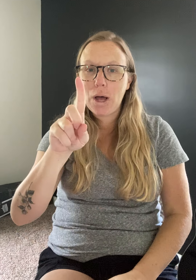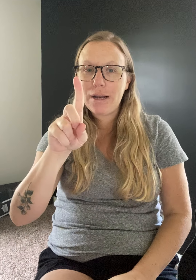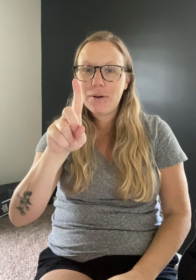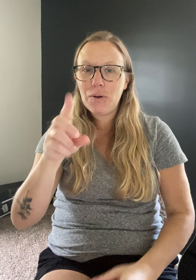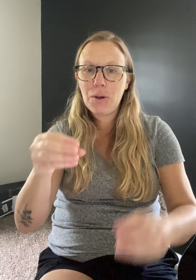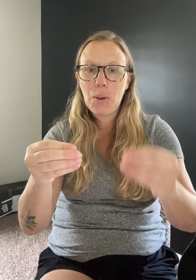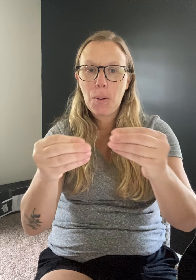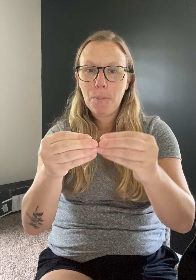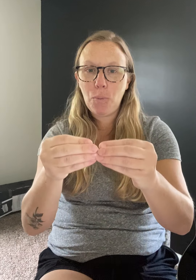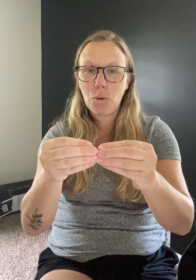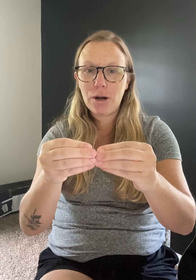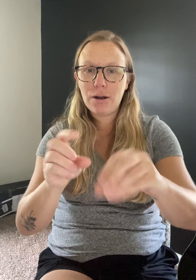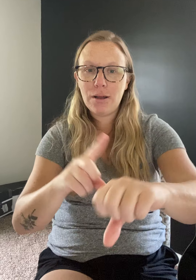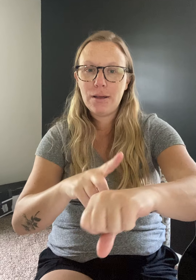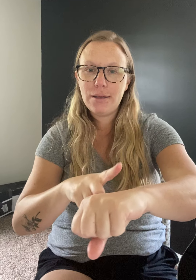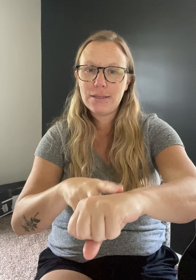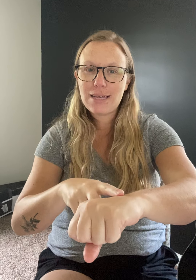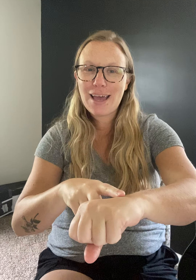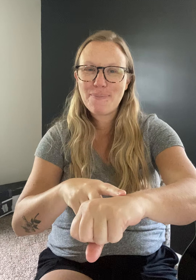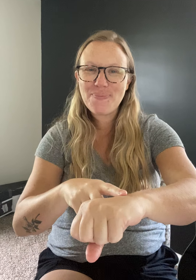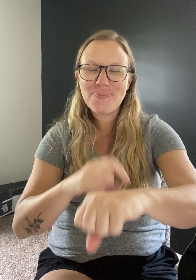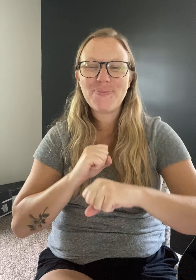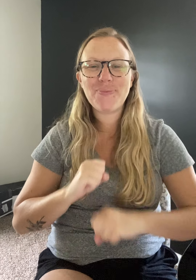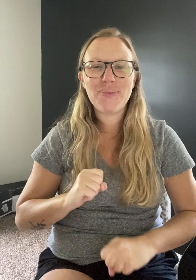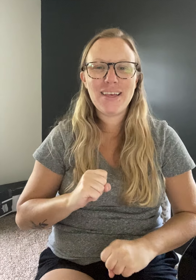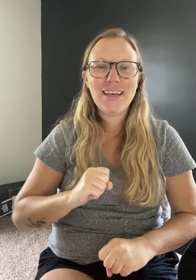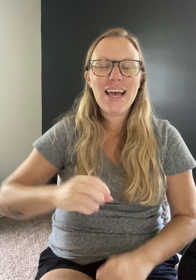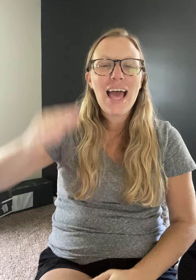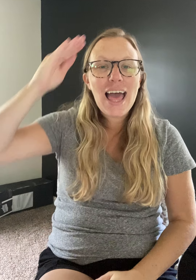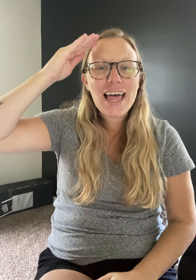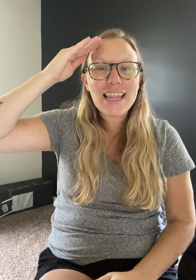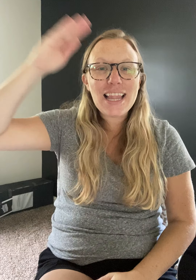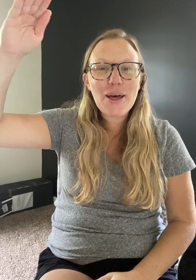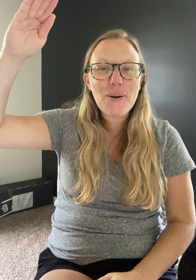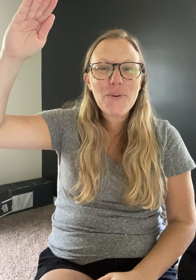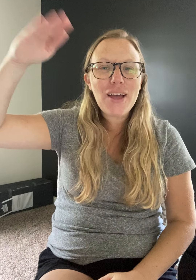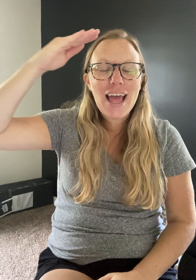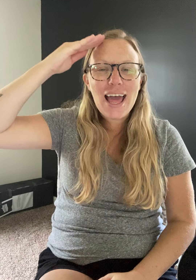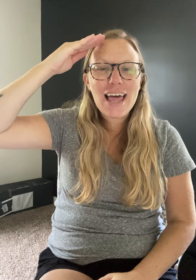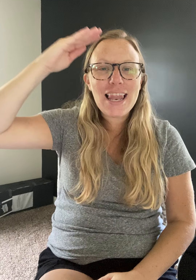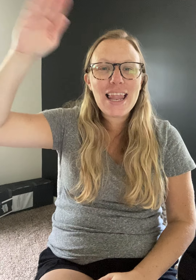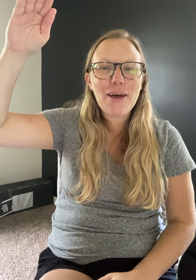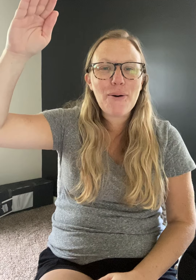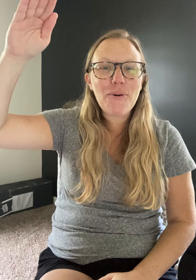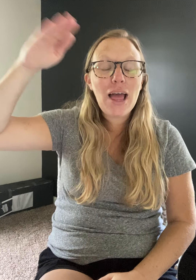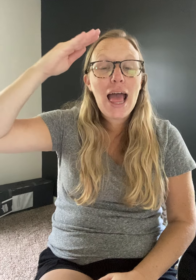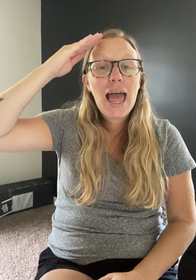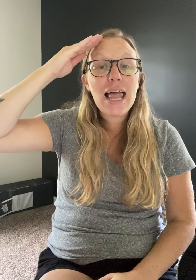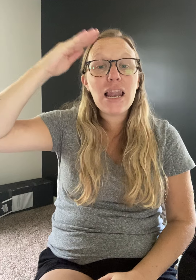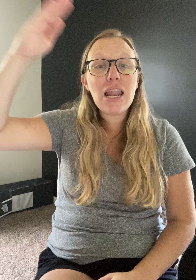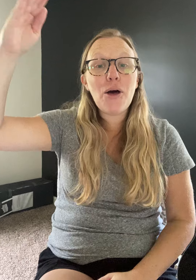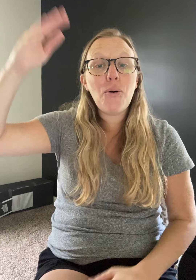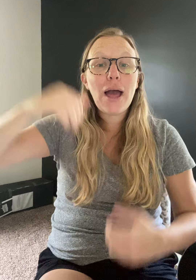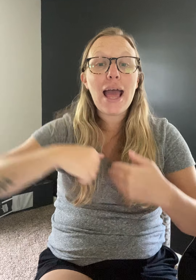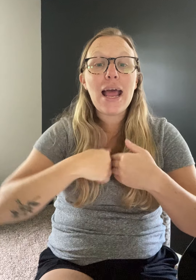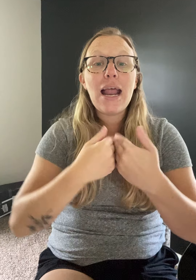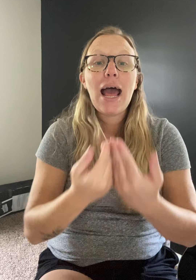one more time. Hello, hello, hello, and